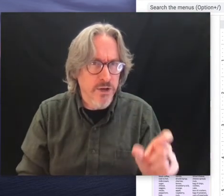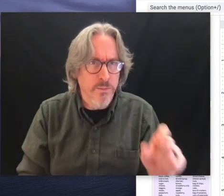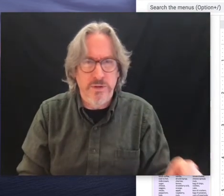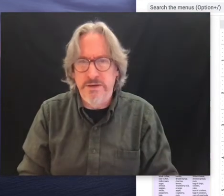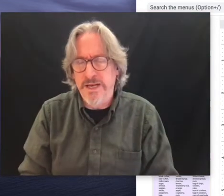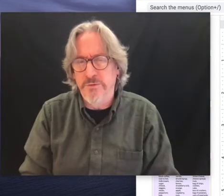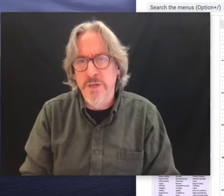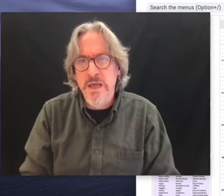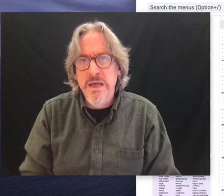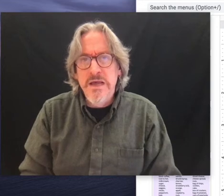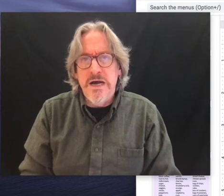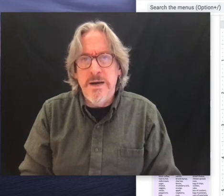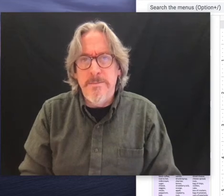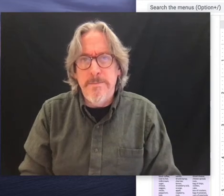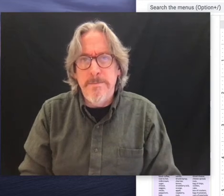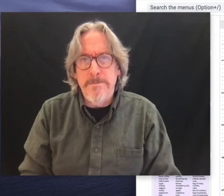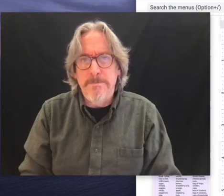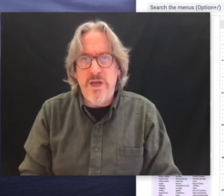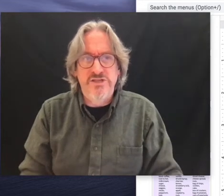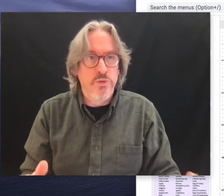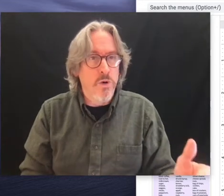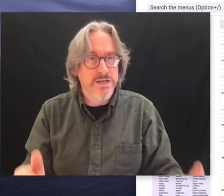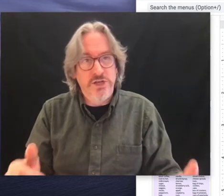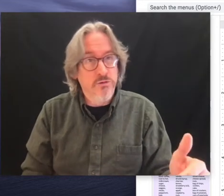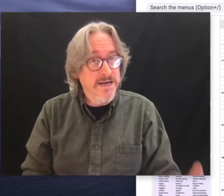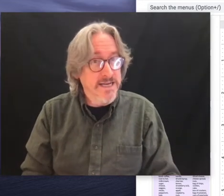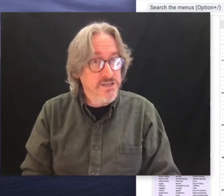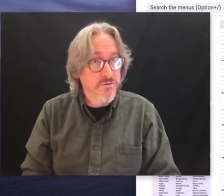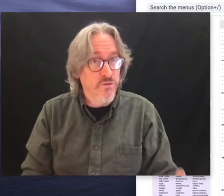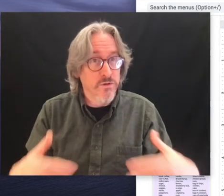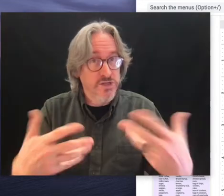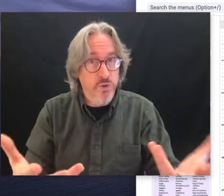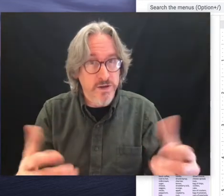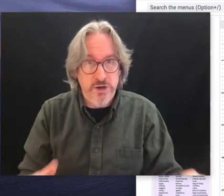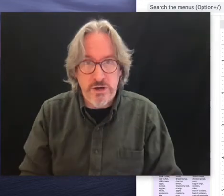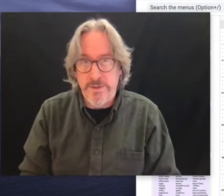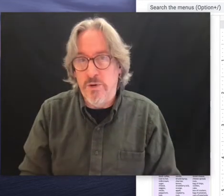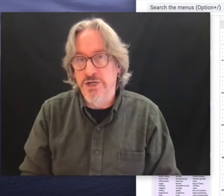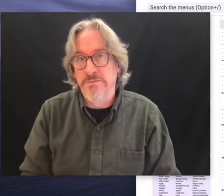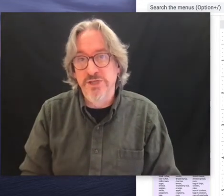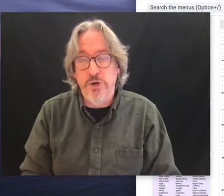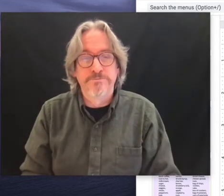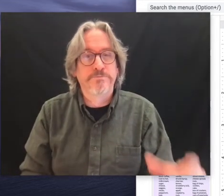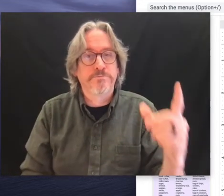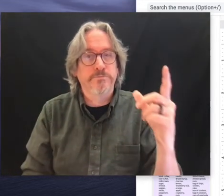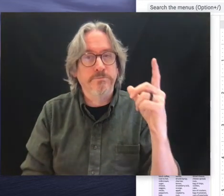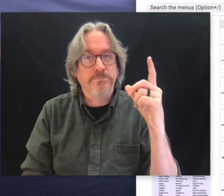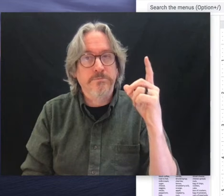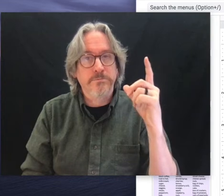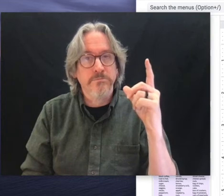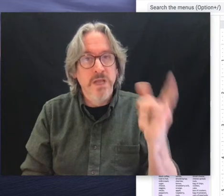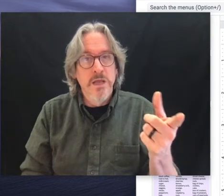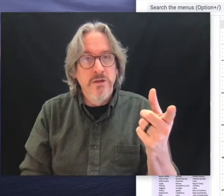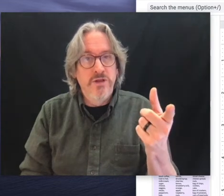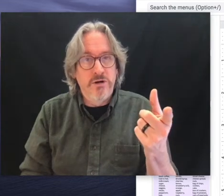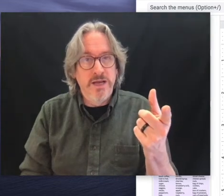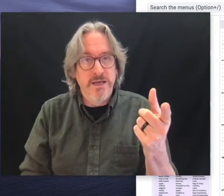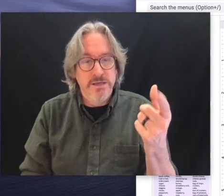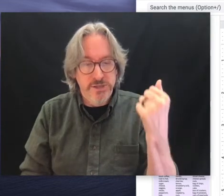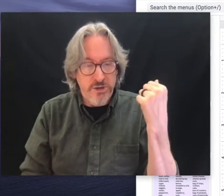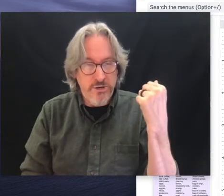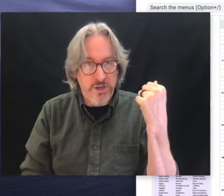little menu, a pull-down menu, as to what is the correct answer for the story that you're going to be watching. So